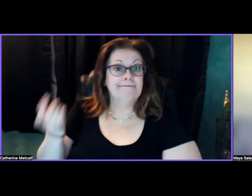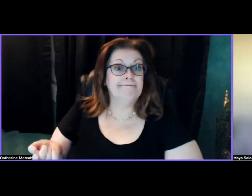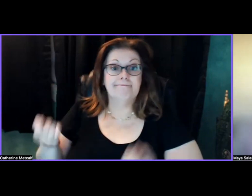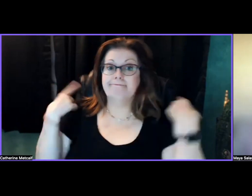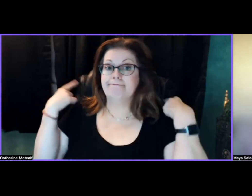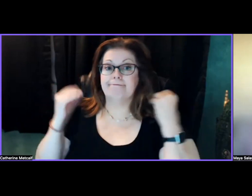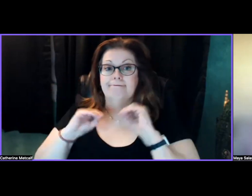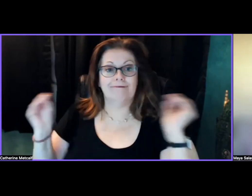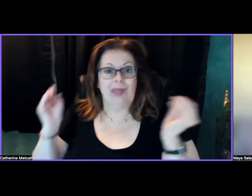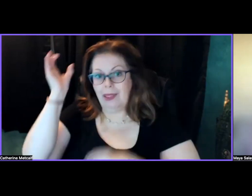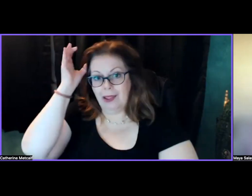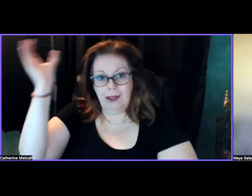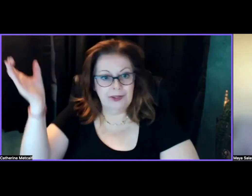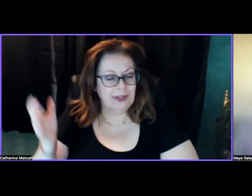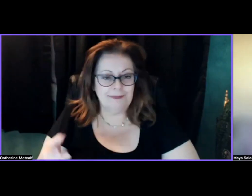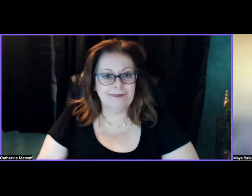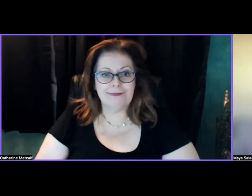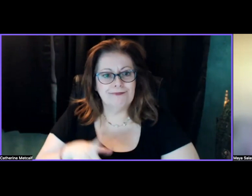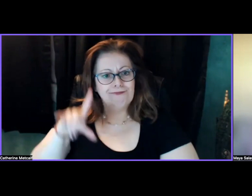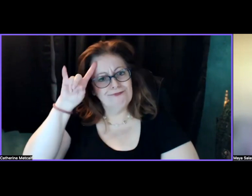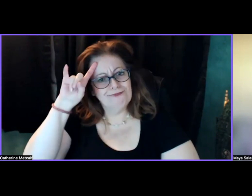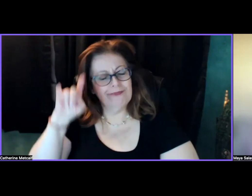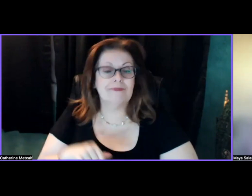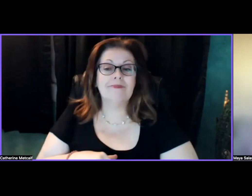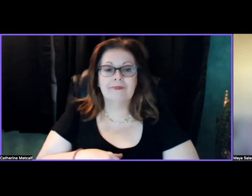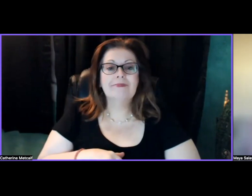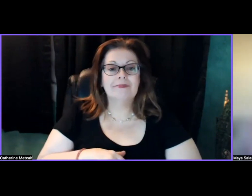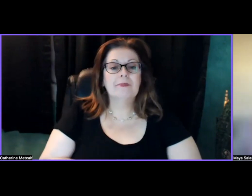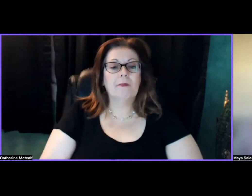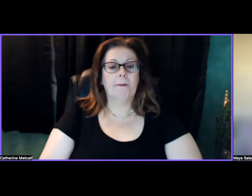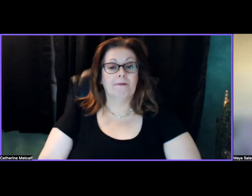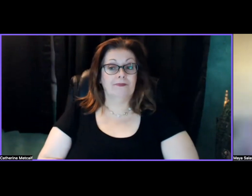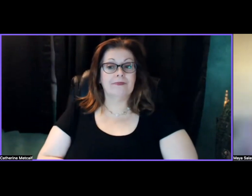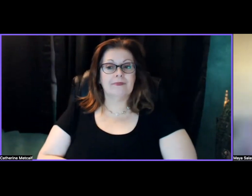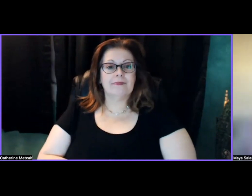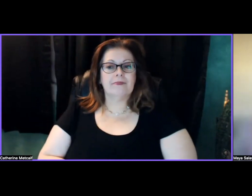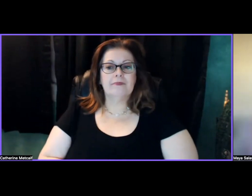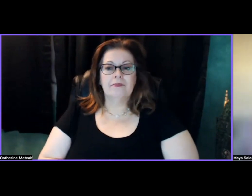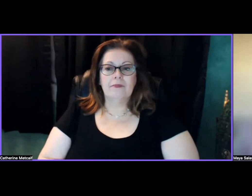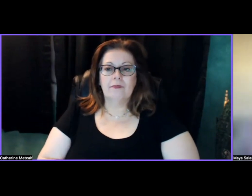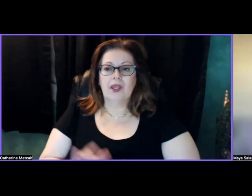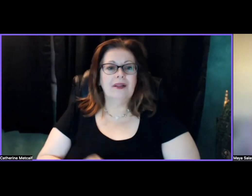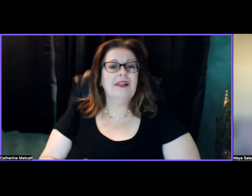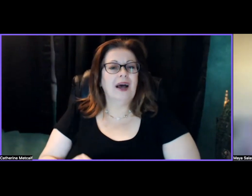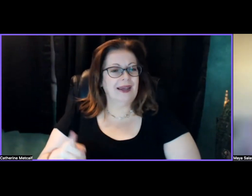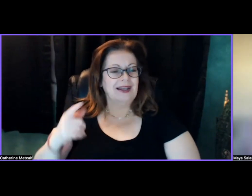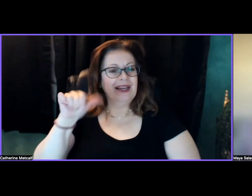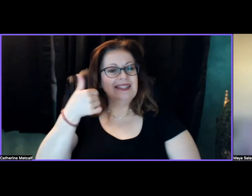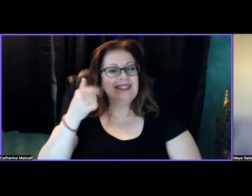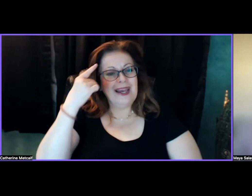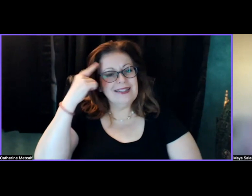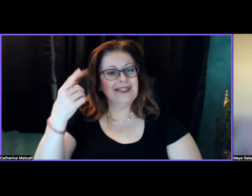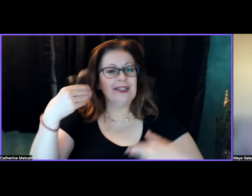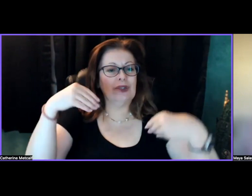as well. But Punnett with Amy Winehouse. Like dime store gold, I pile on a couch